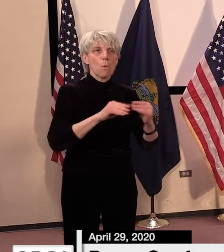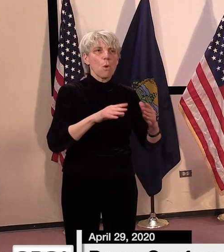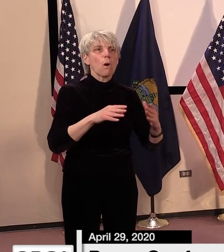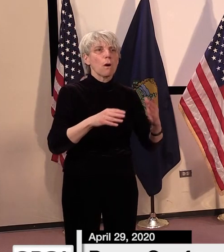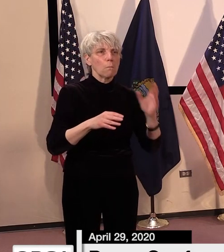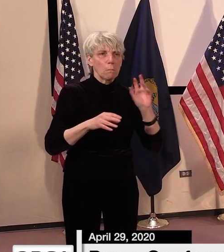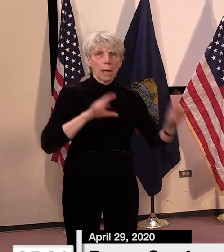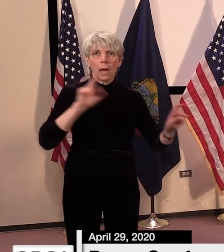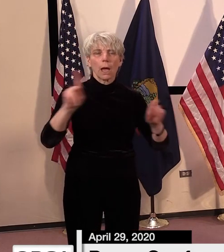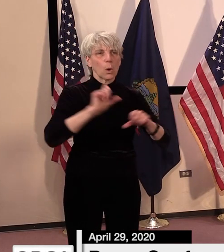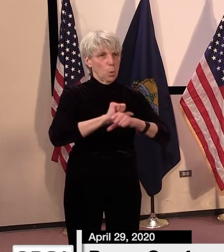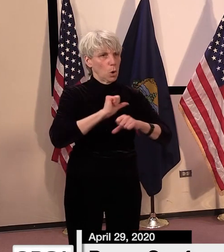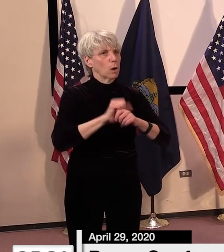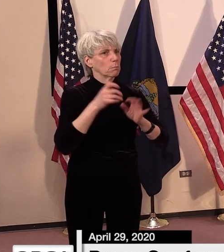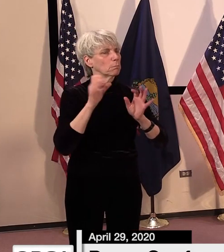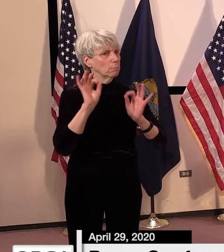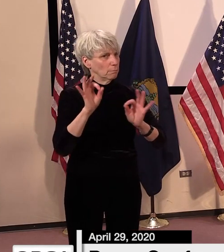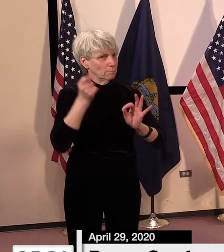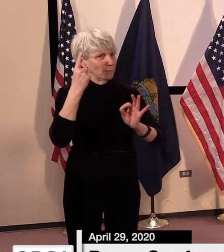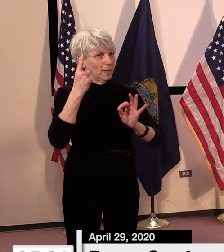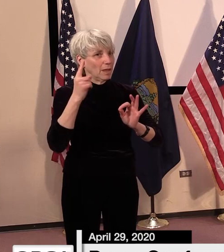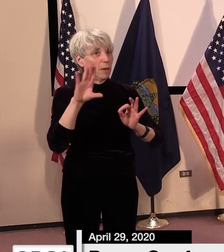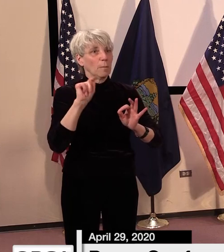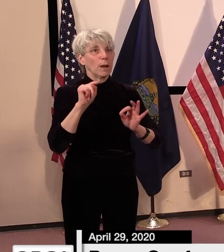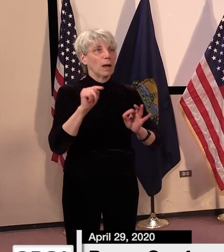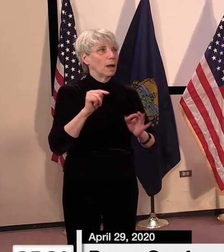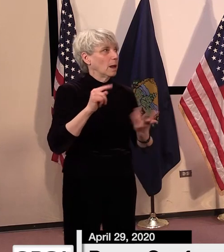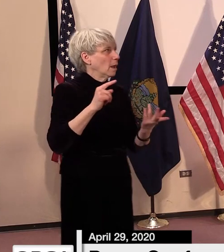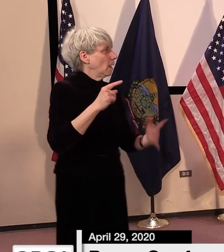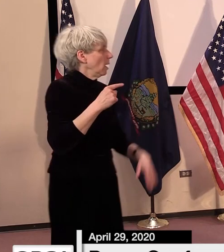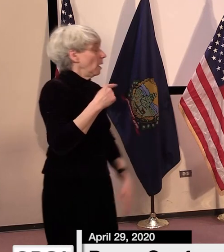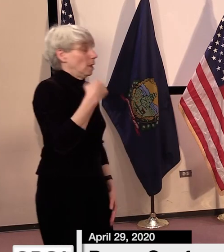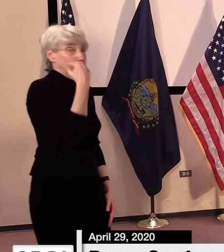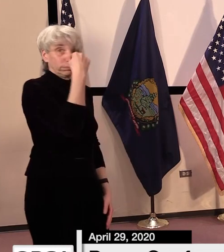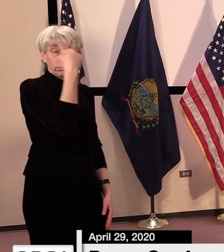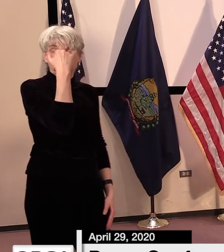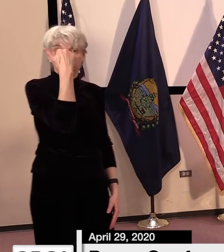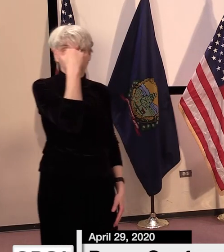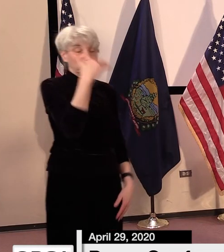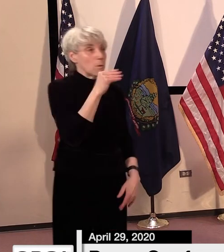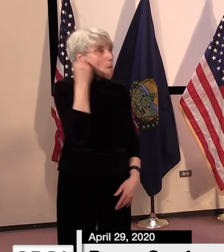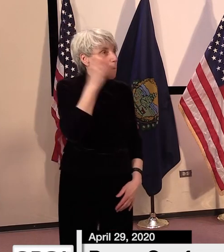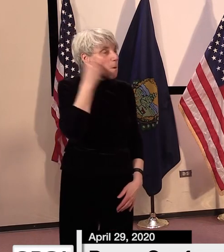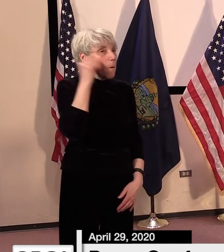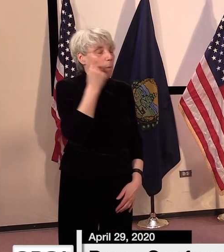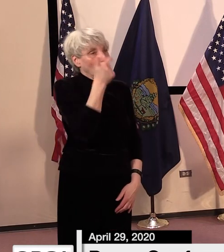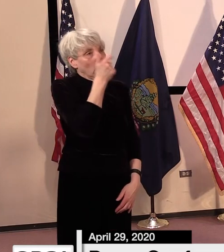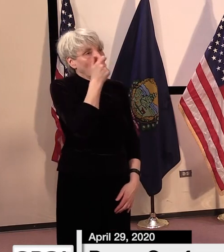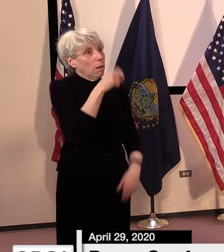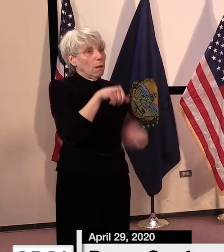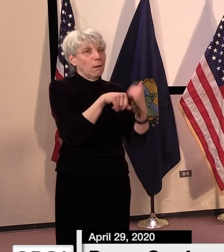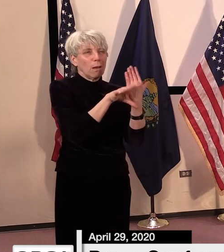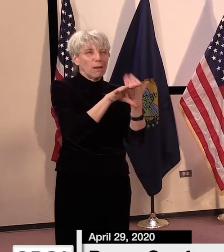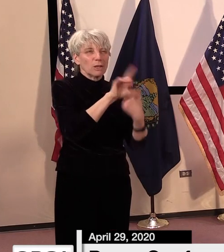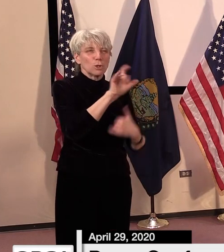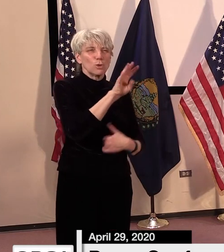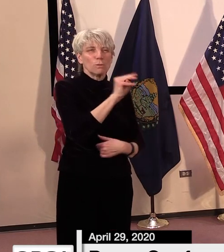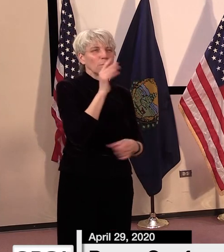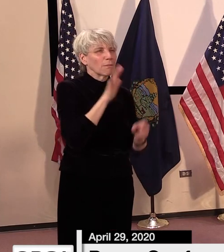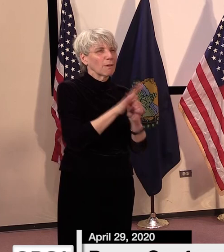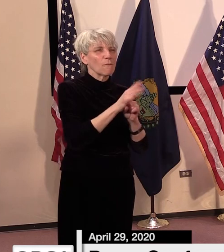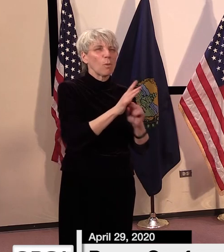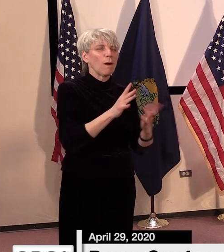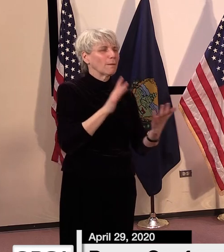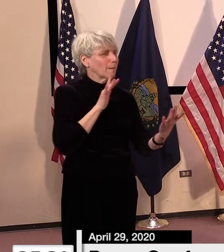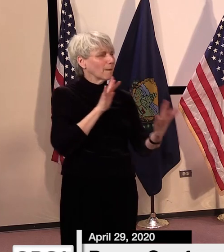spigot, because staring at a screen to talk with someone on Zoom or Skype is not the same as seeing them in person. However,